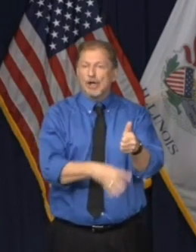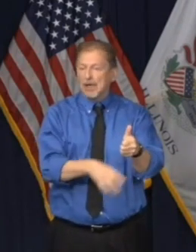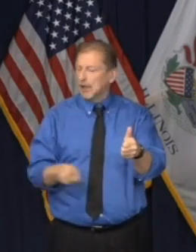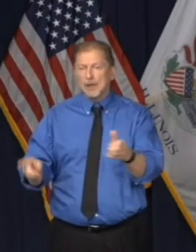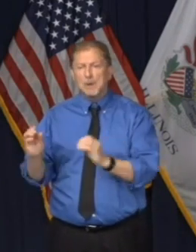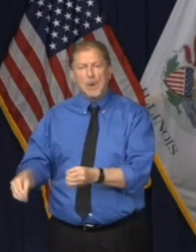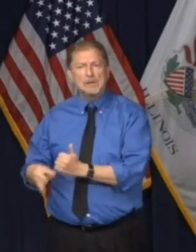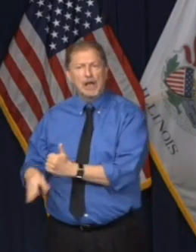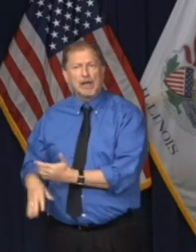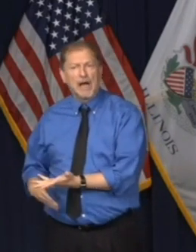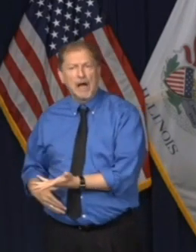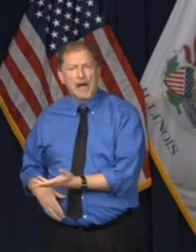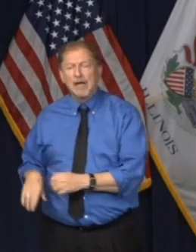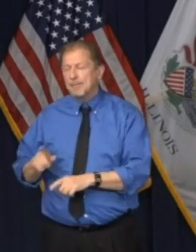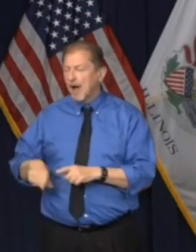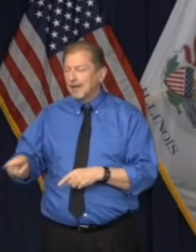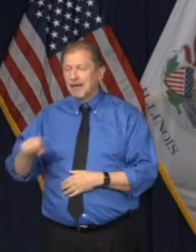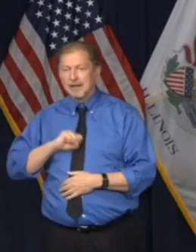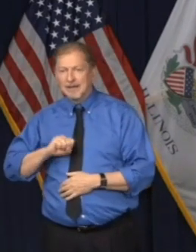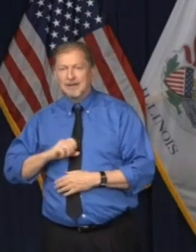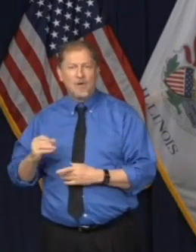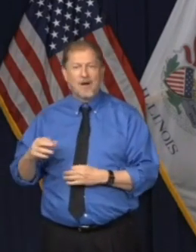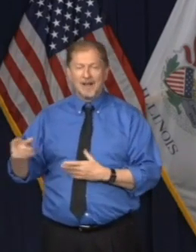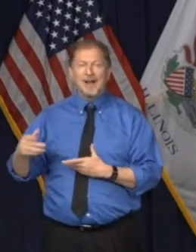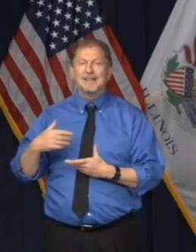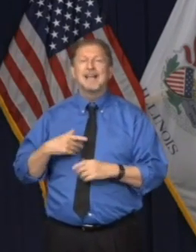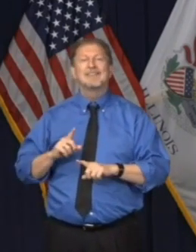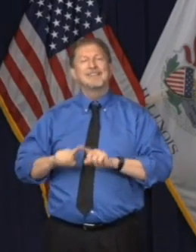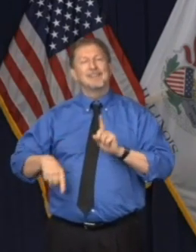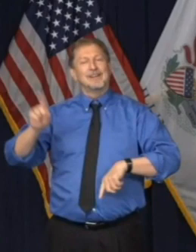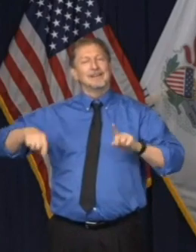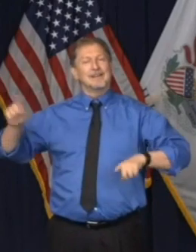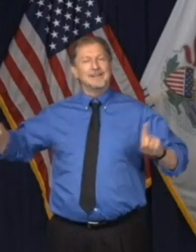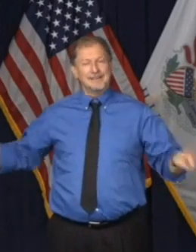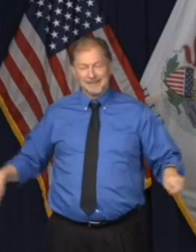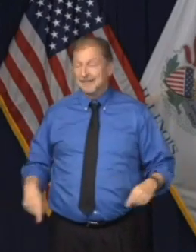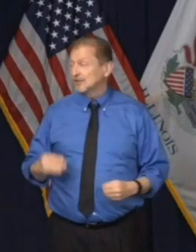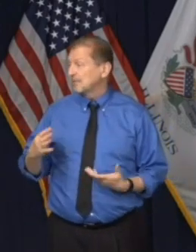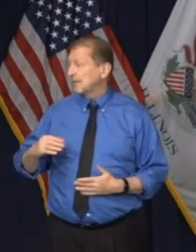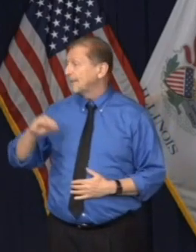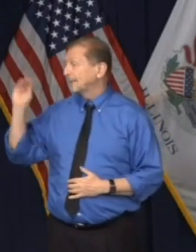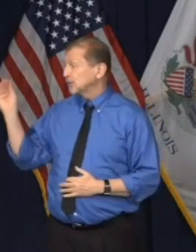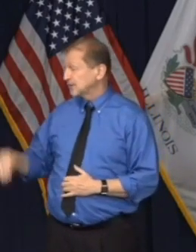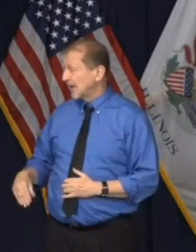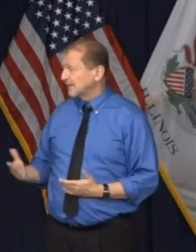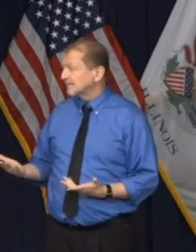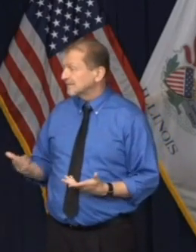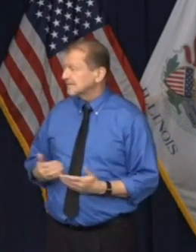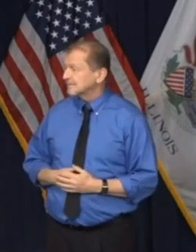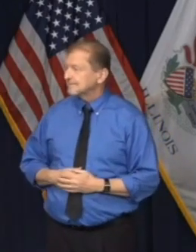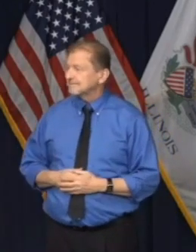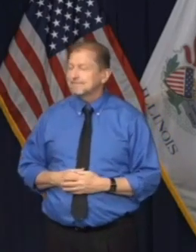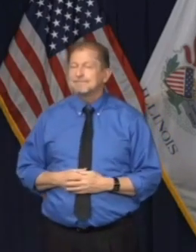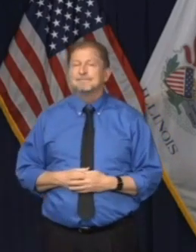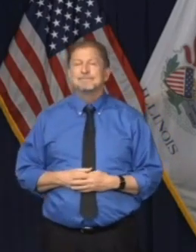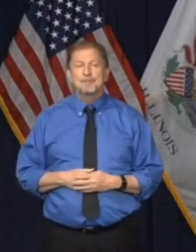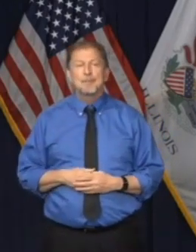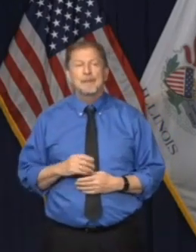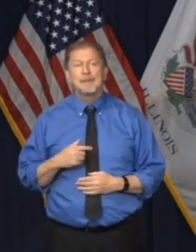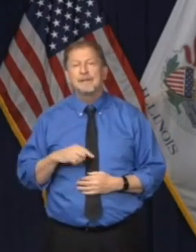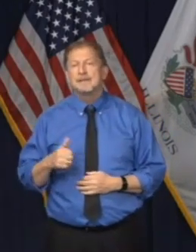rash could be something that's seen in people, but maybe it's not the majority of people, and maybe it's a much smaller minority. Okay, we'll do 2 quick